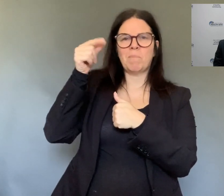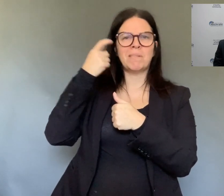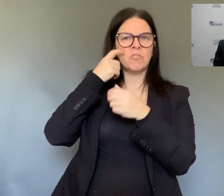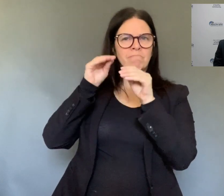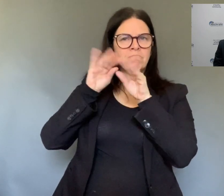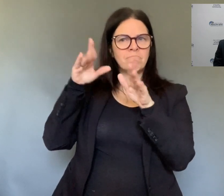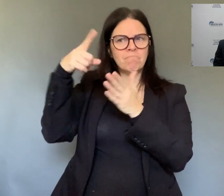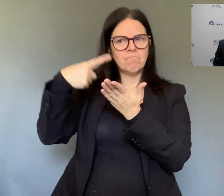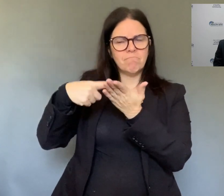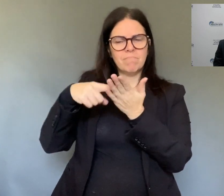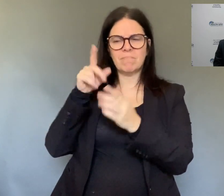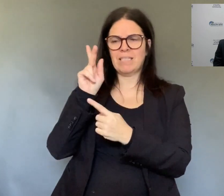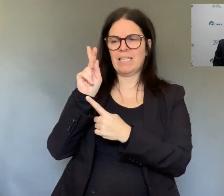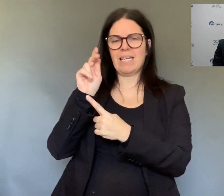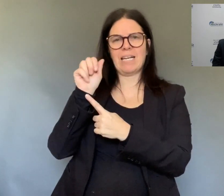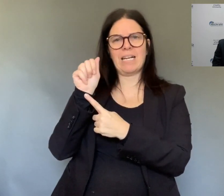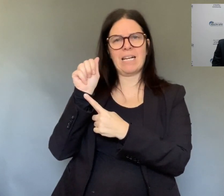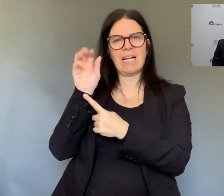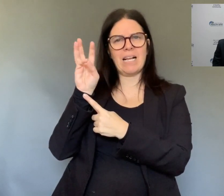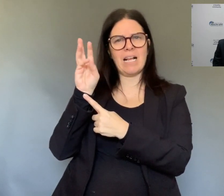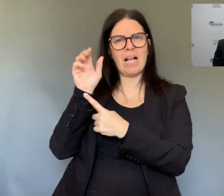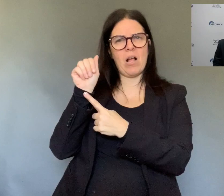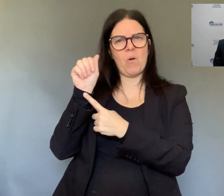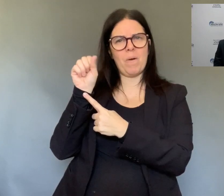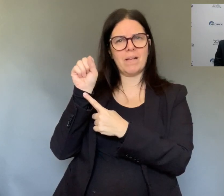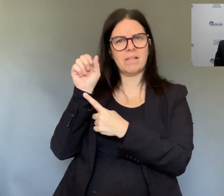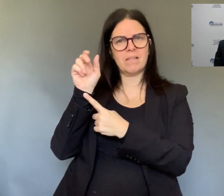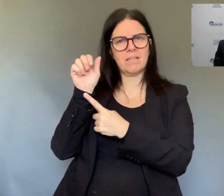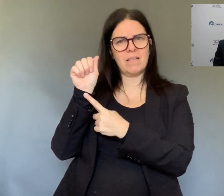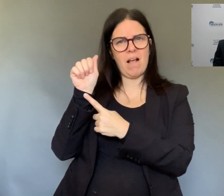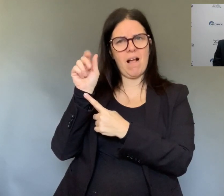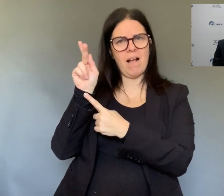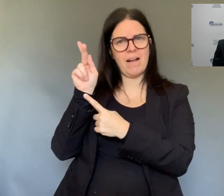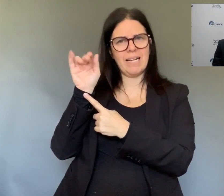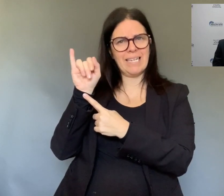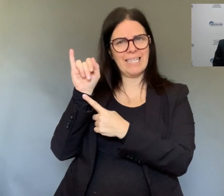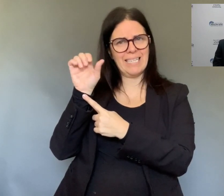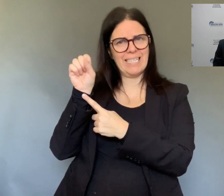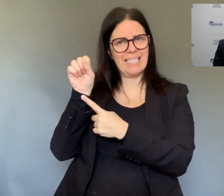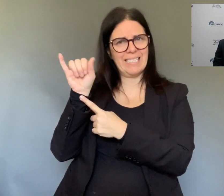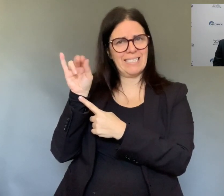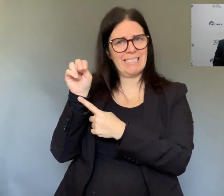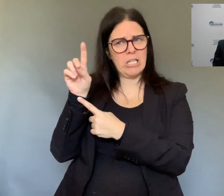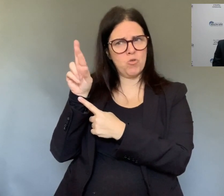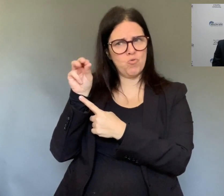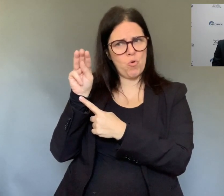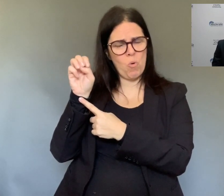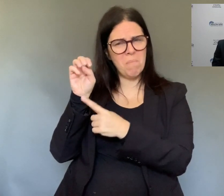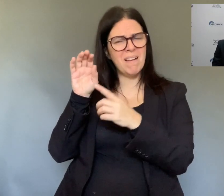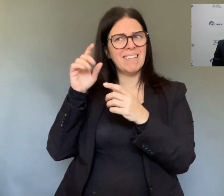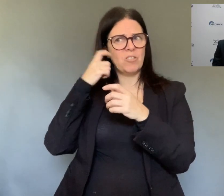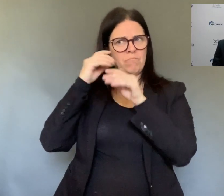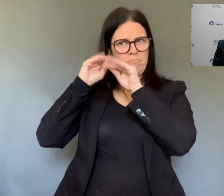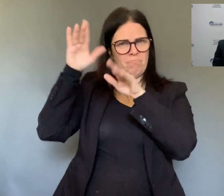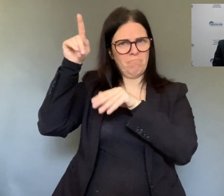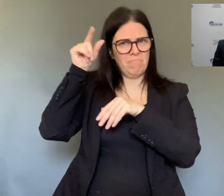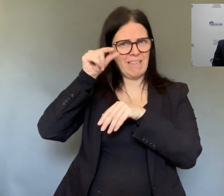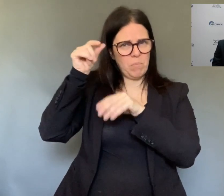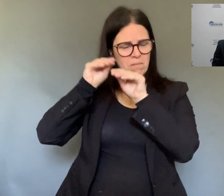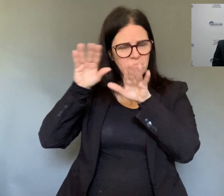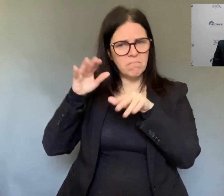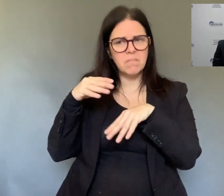are our children? So everyone is at risk for sure. I think there's the risk is